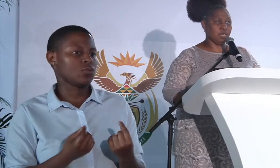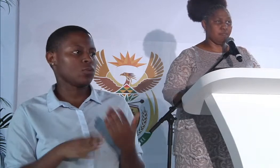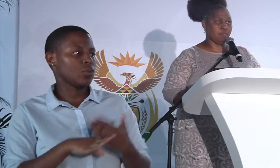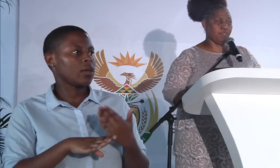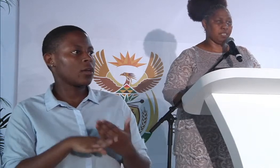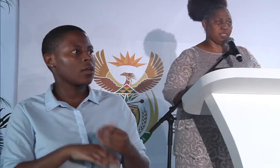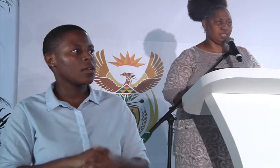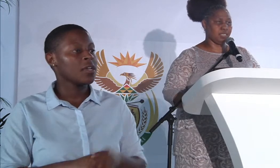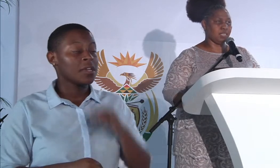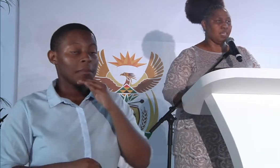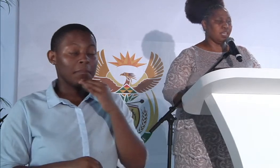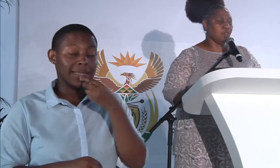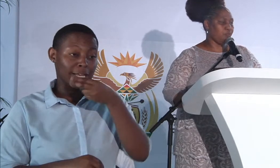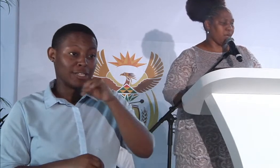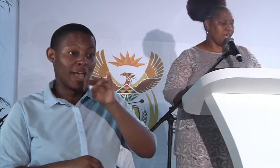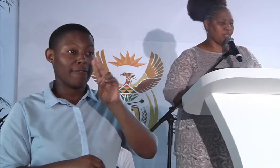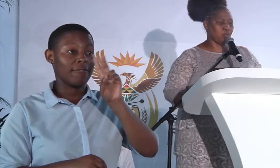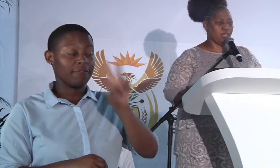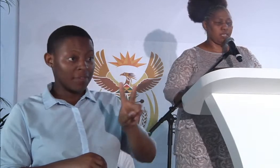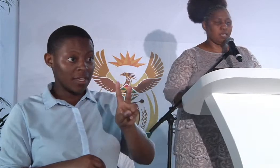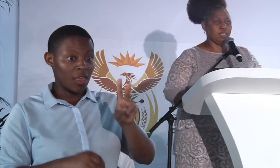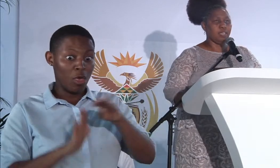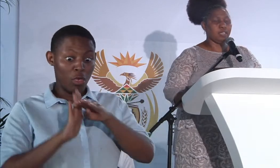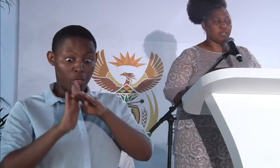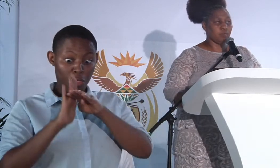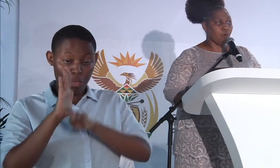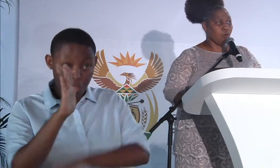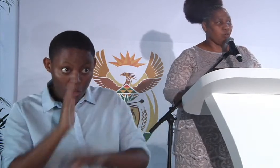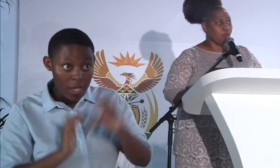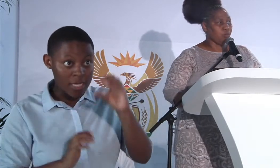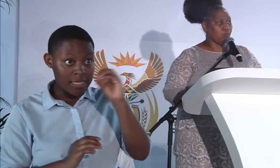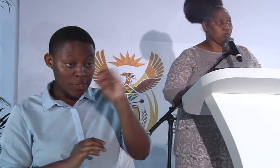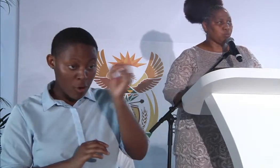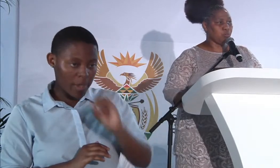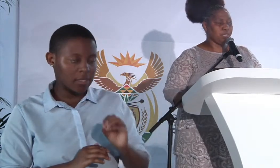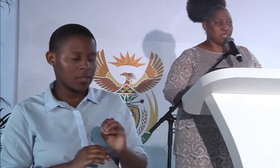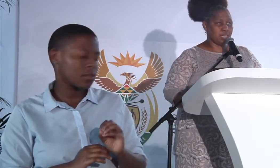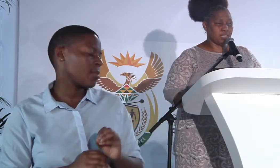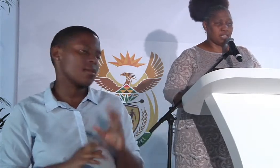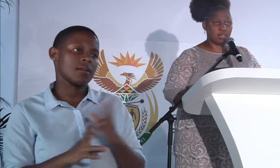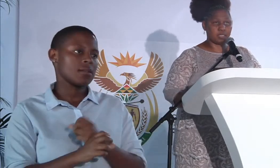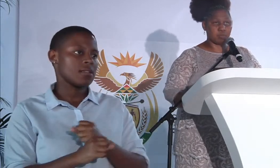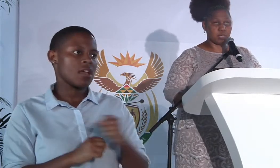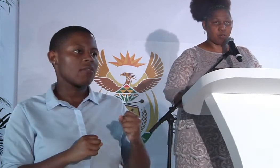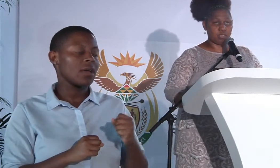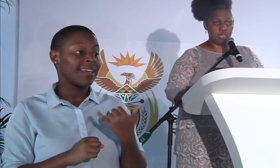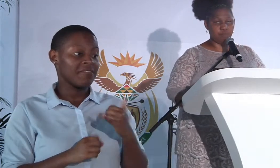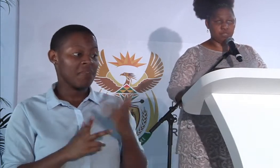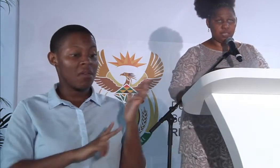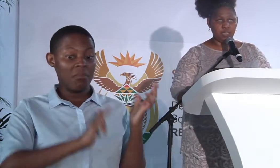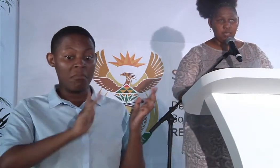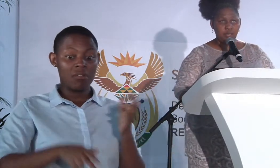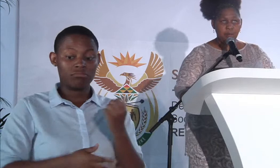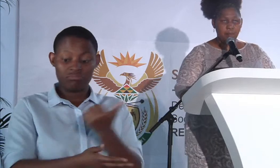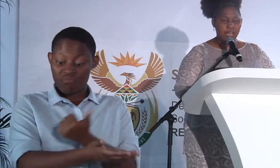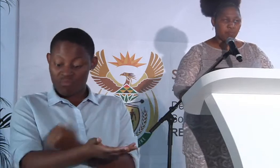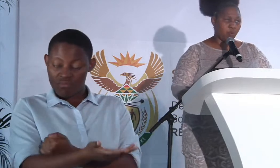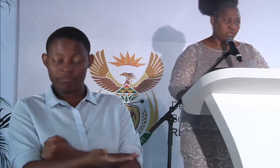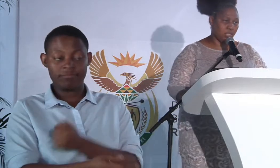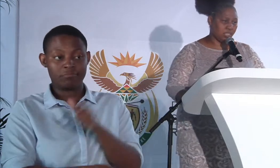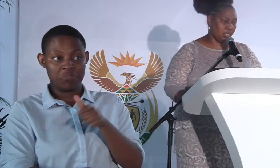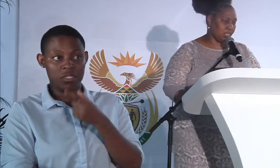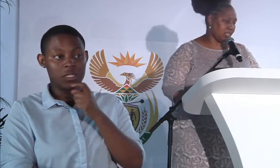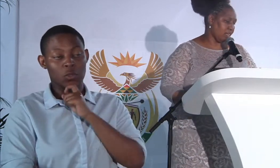HIV infections if we actually ignore those who inject drugs, because every